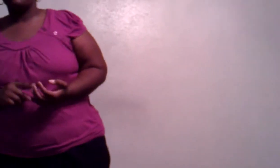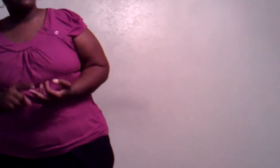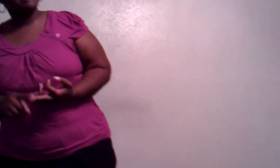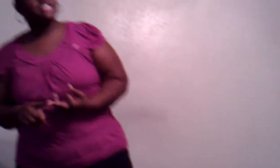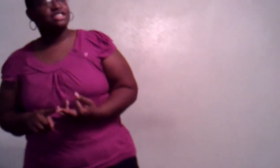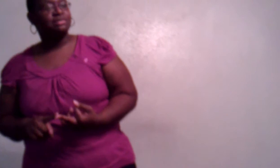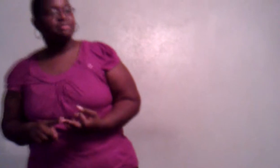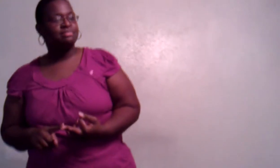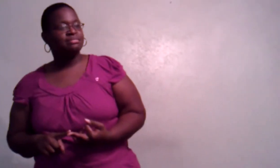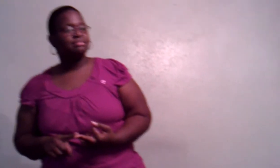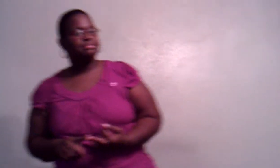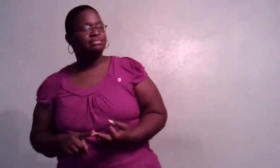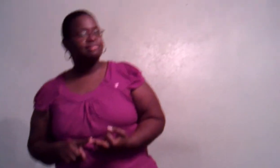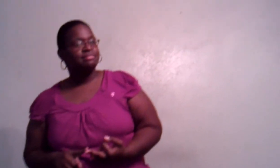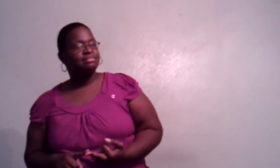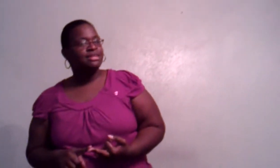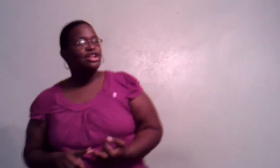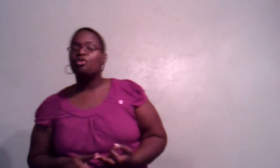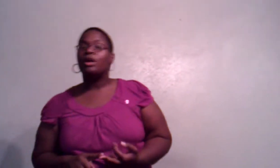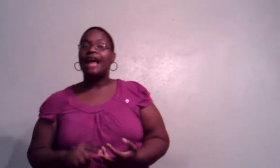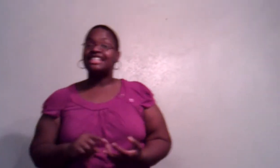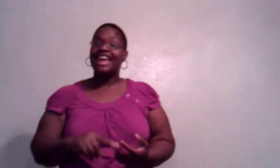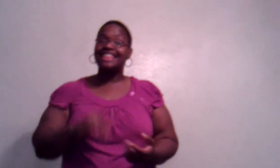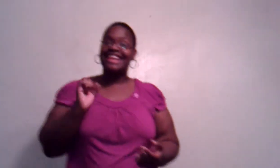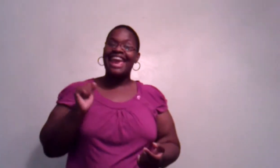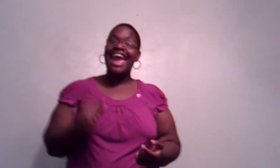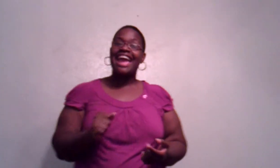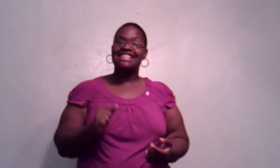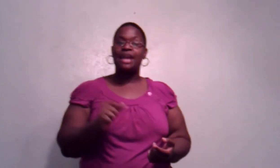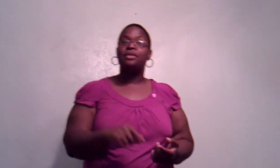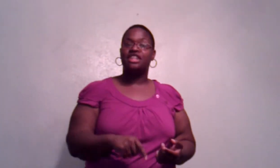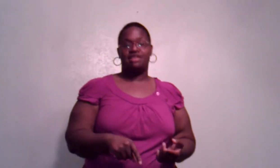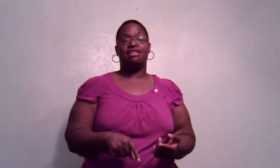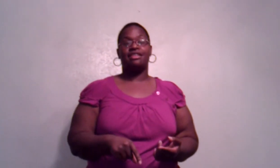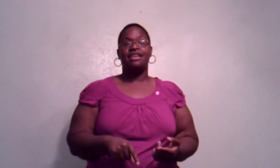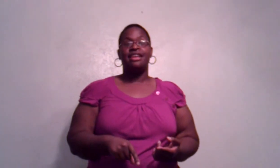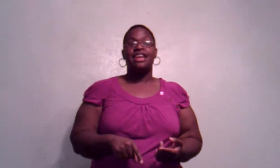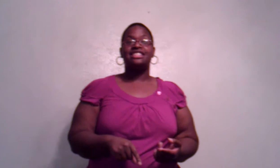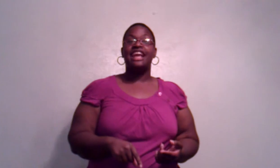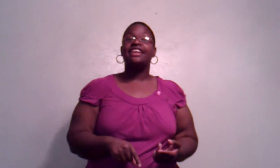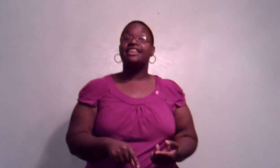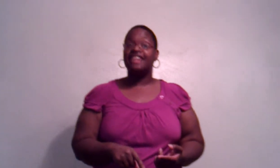about potential? Yes. Yes. When I take the gas and put it in the car, is that kinetic